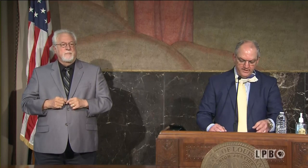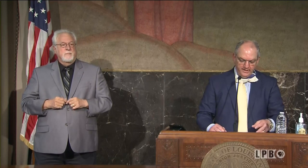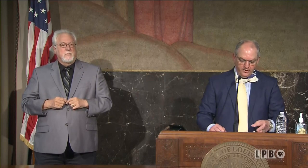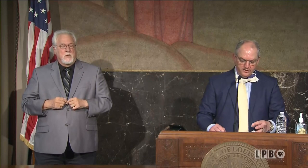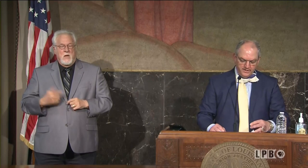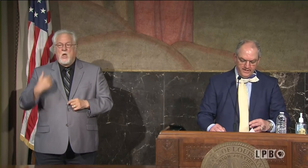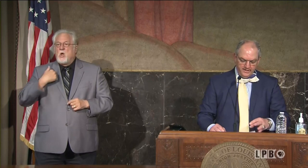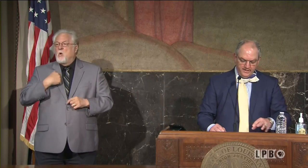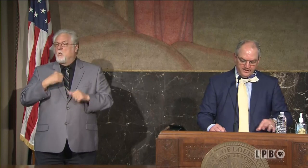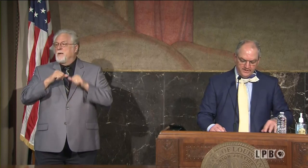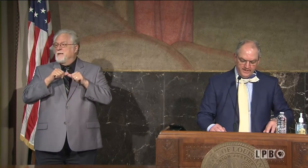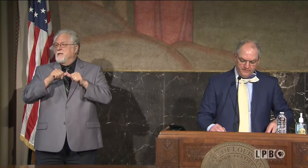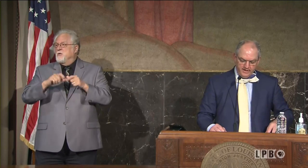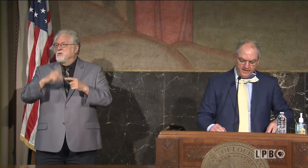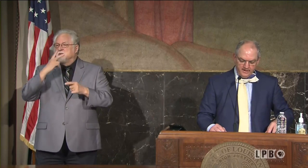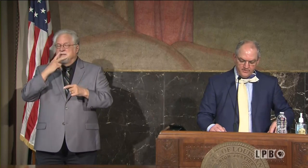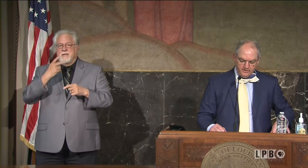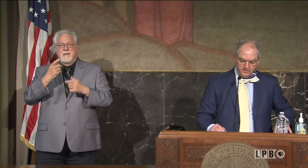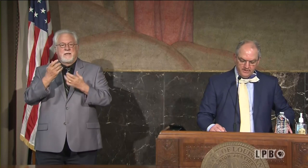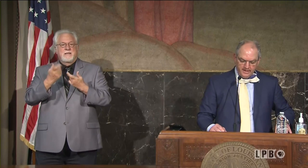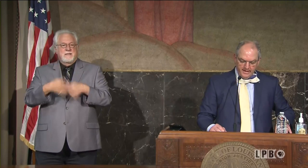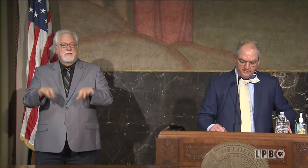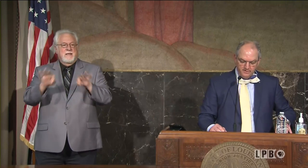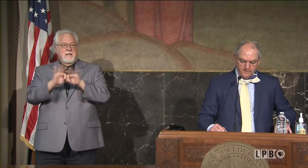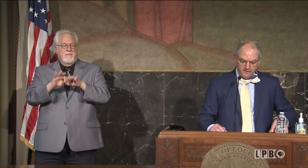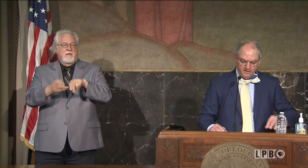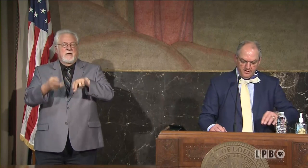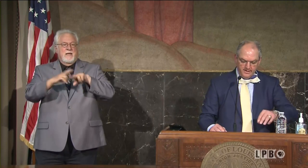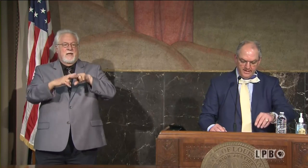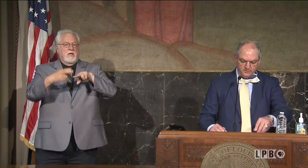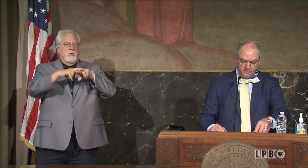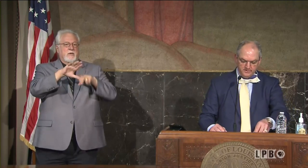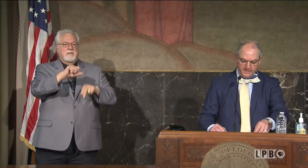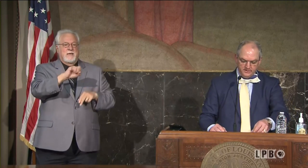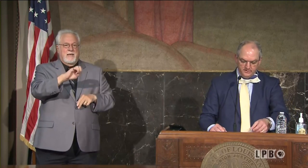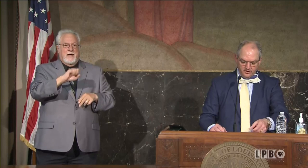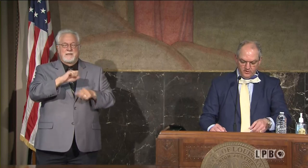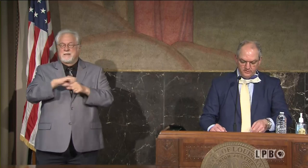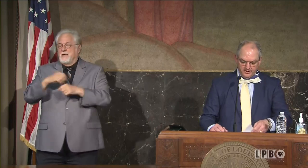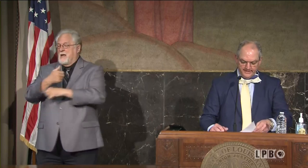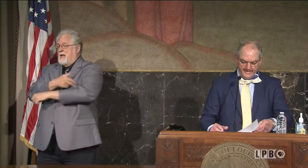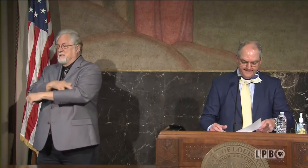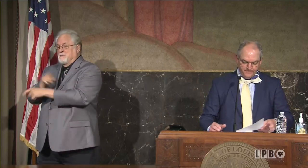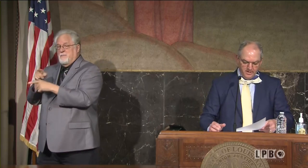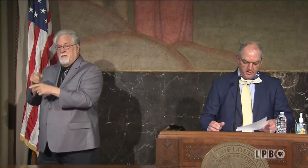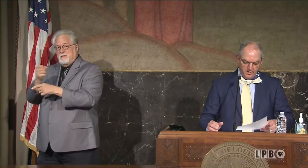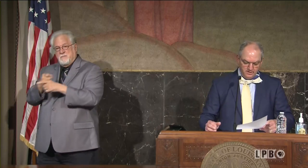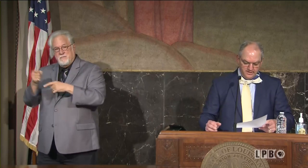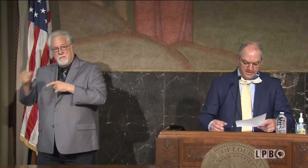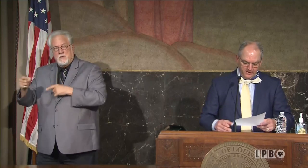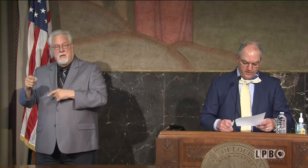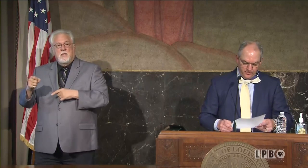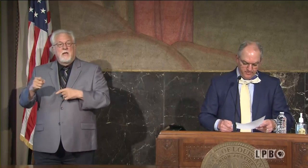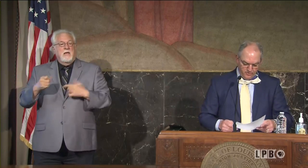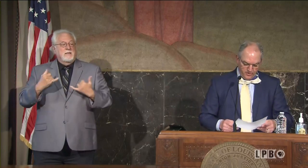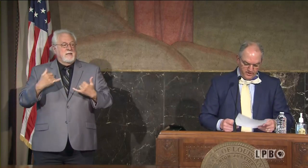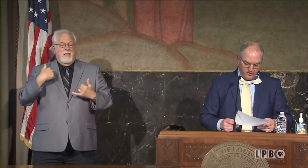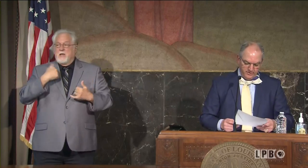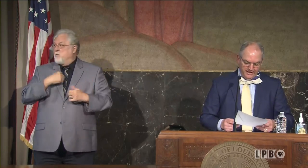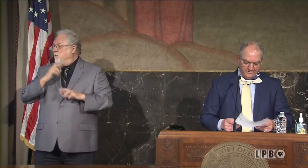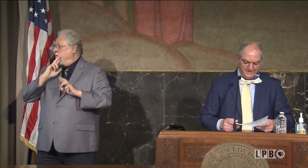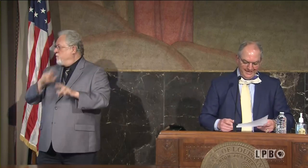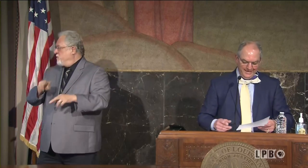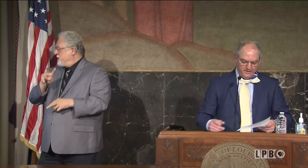We continue to see significant increases in cases and hospitalizations across the state. Today, we are